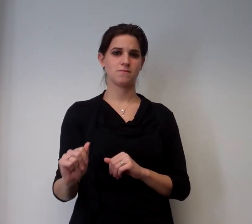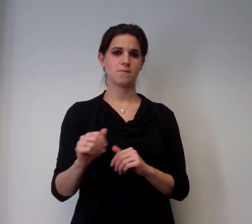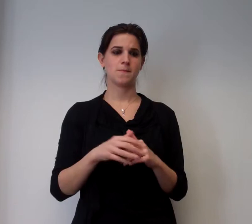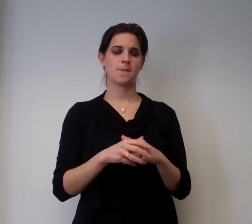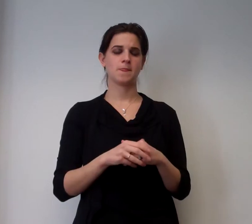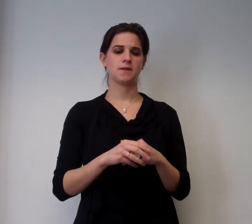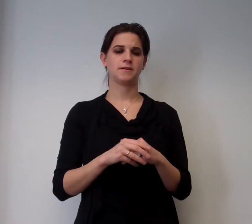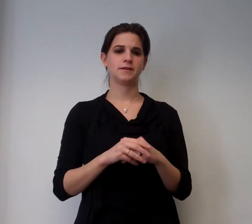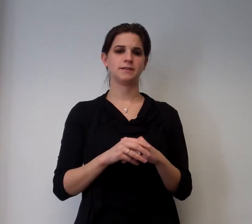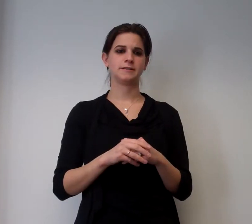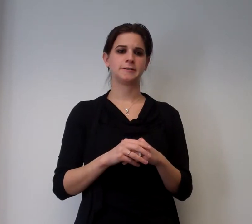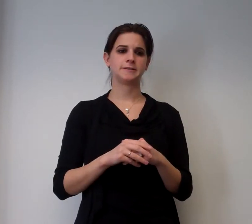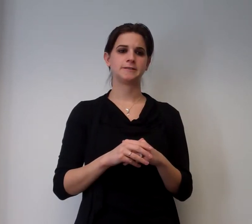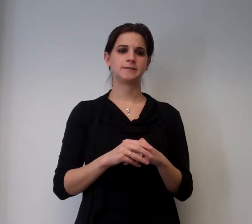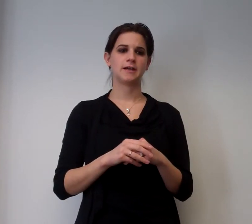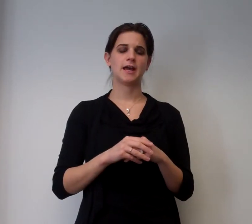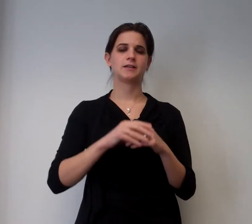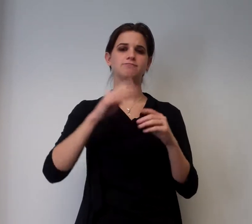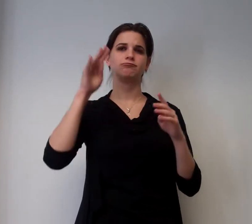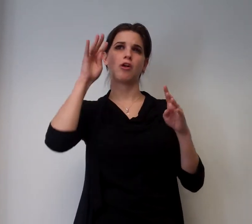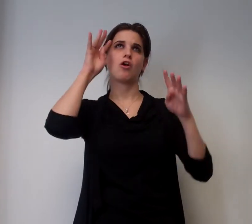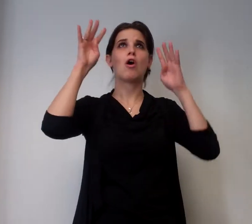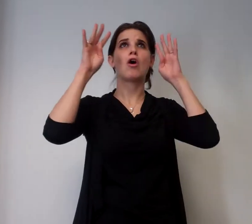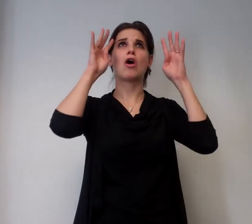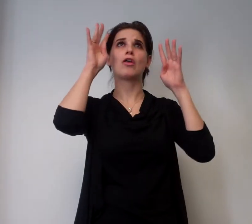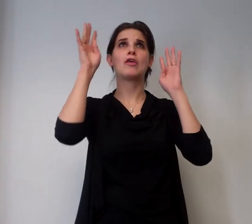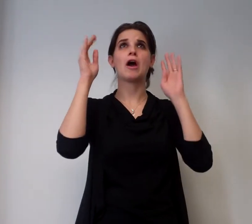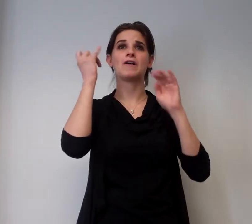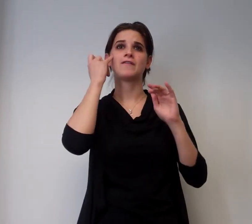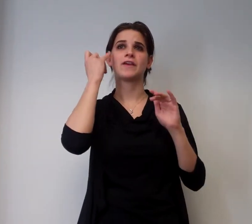developed these ideas of civil disobedience, of nonviolent revolution,